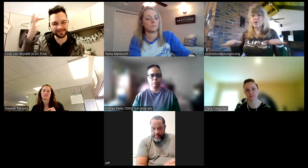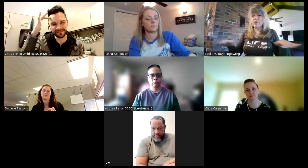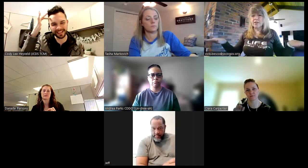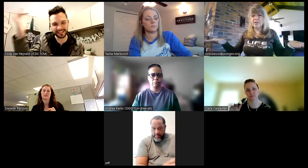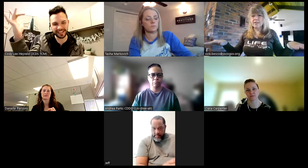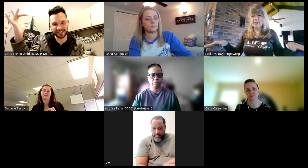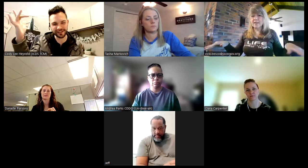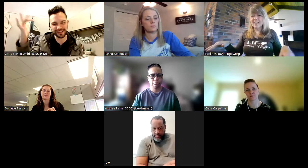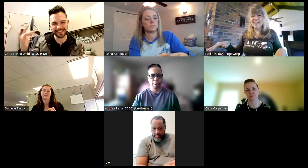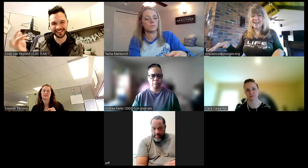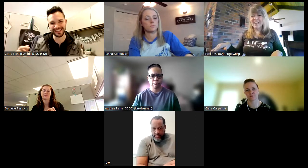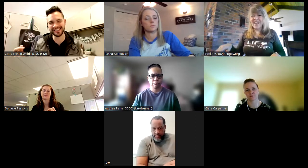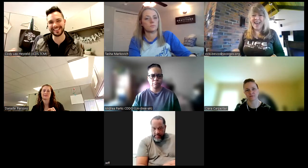Grandchildren. Yeah. Intelligent.